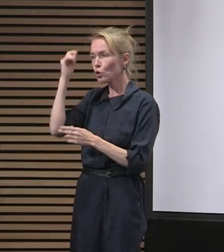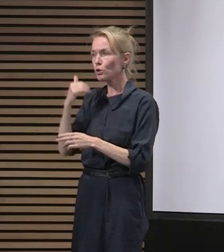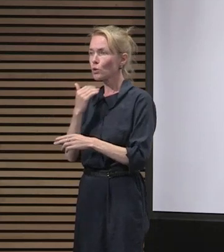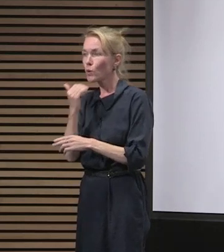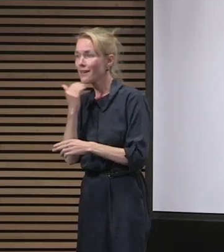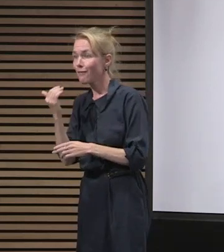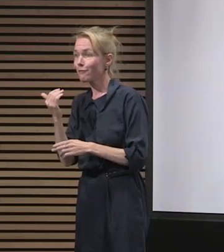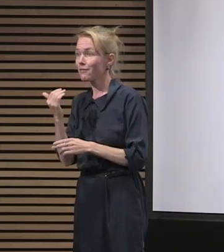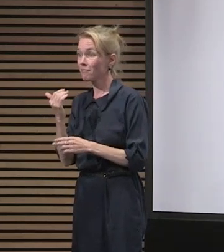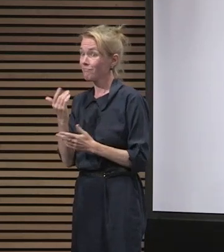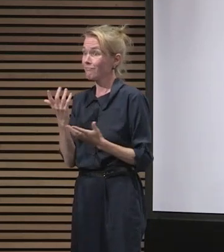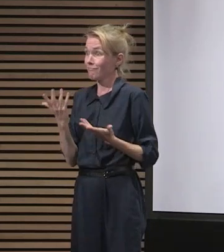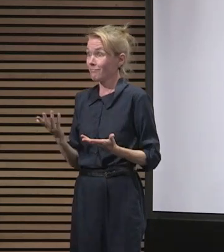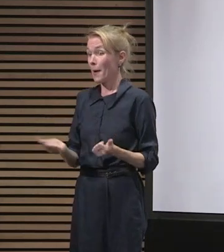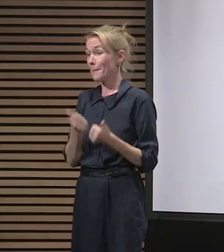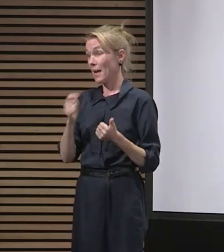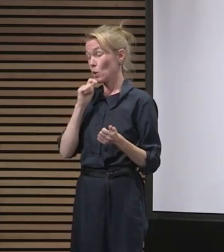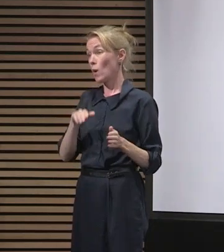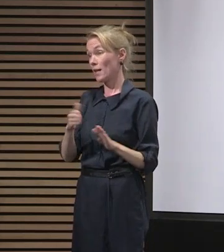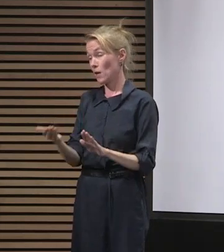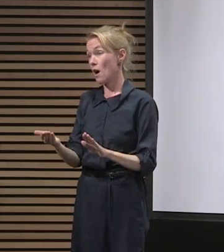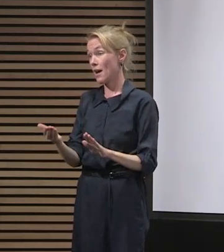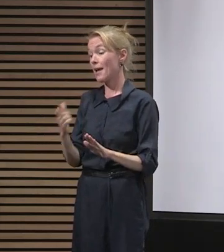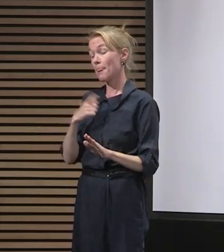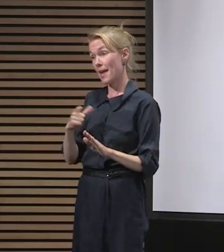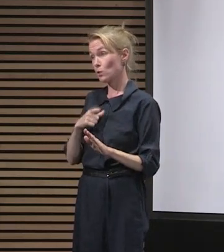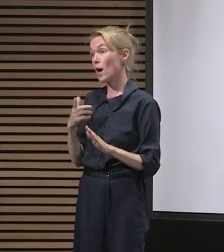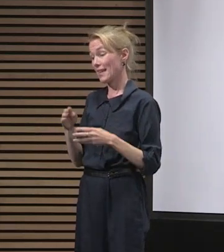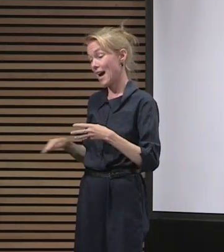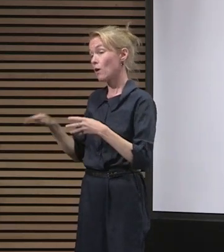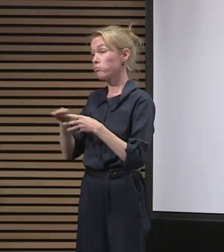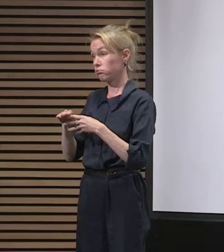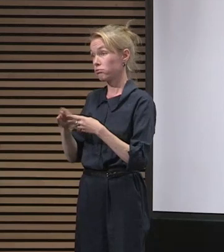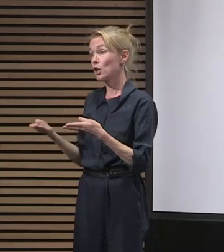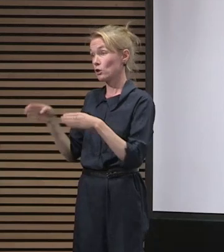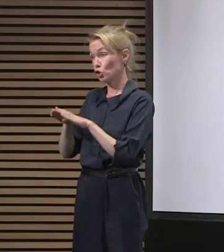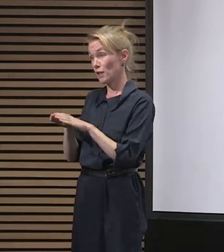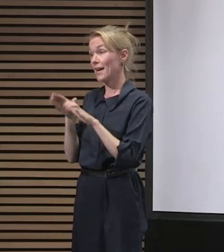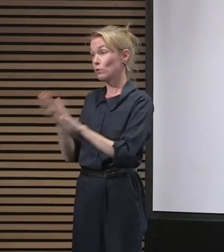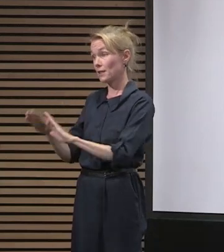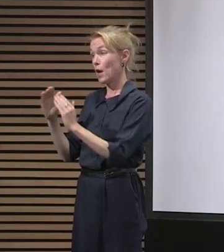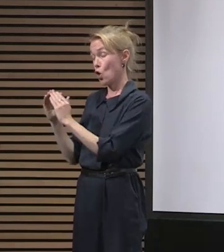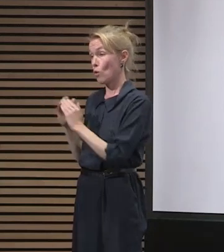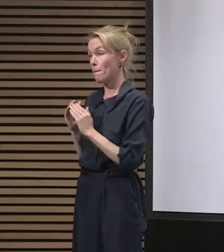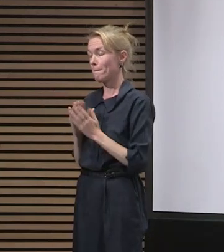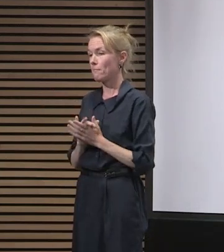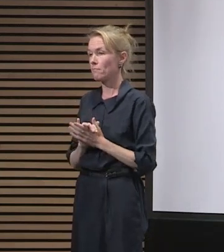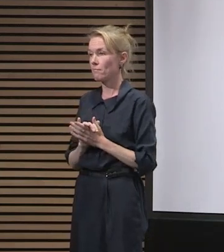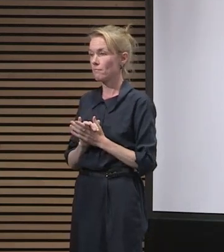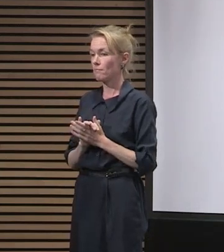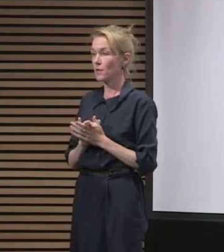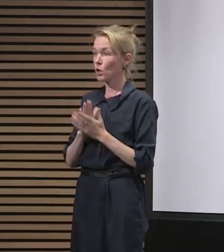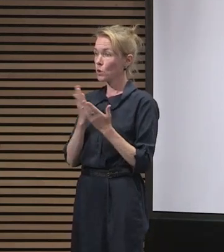in a large number of deaths. So they do present, each of the models does present the stark choice between